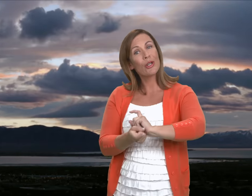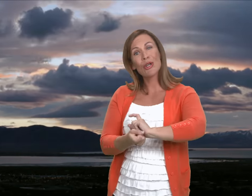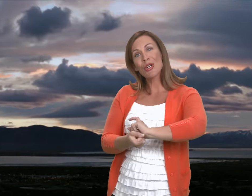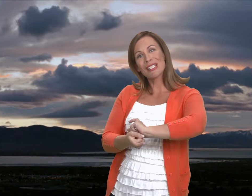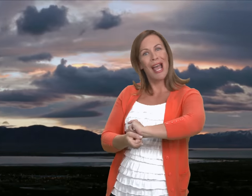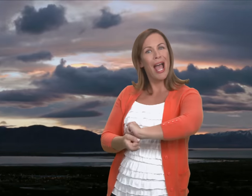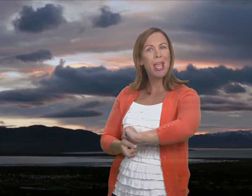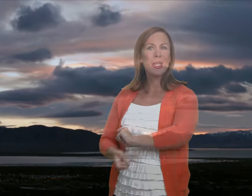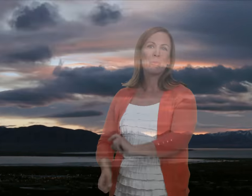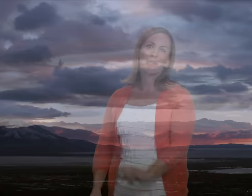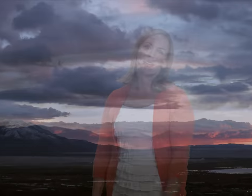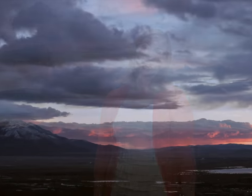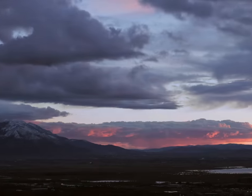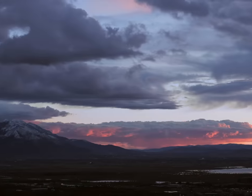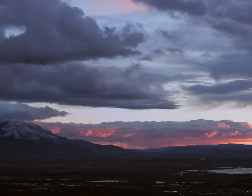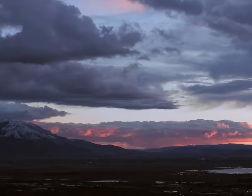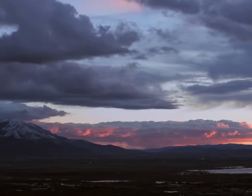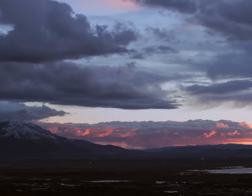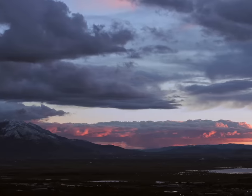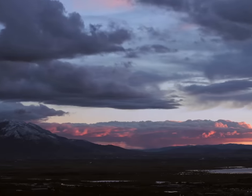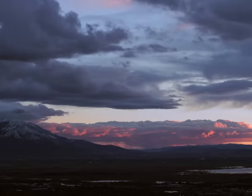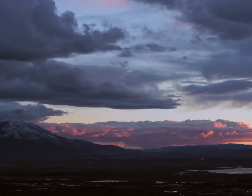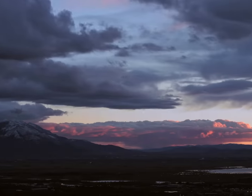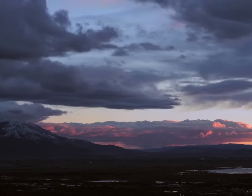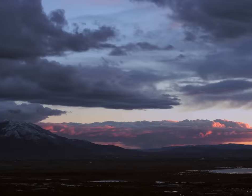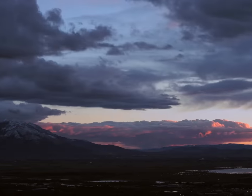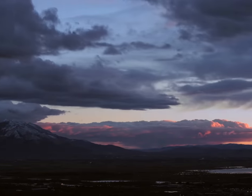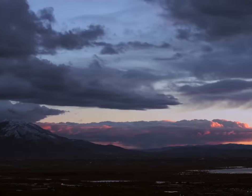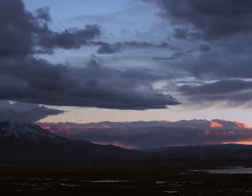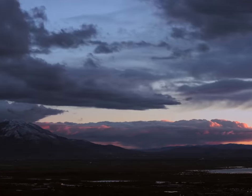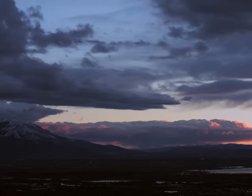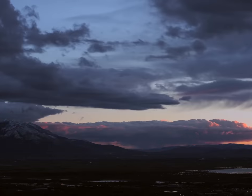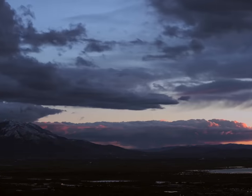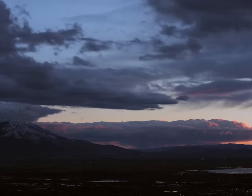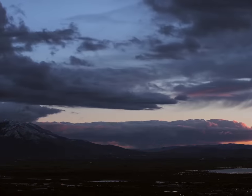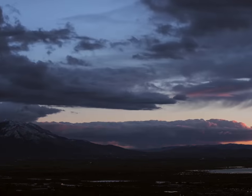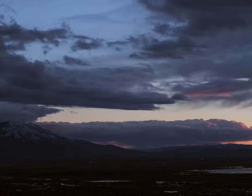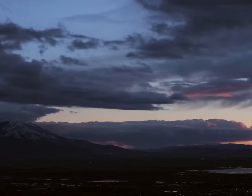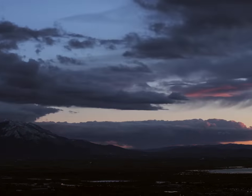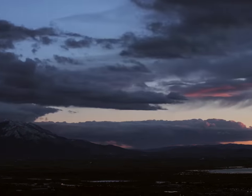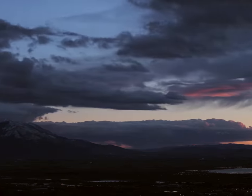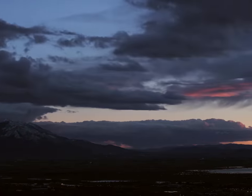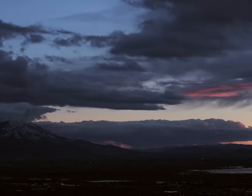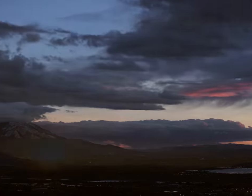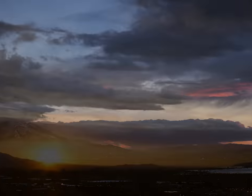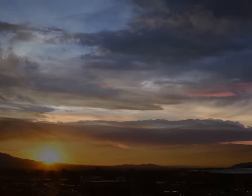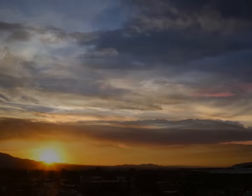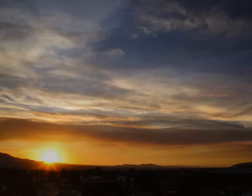time Changing slowly over time